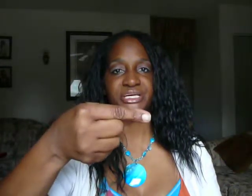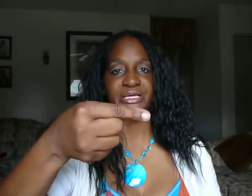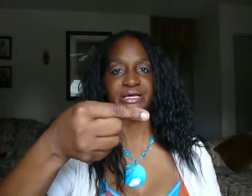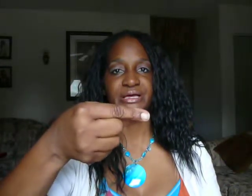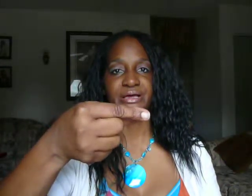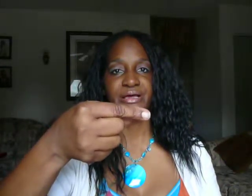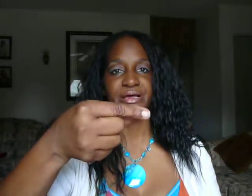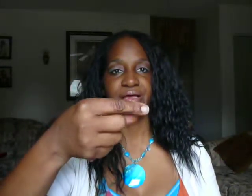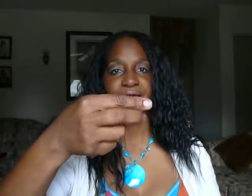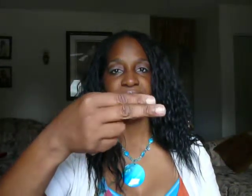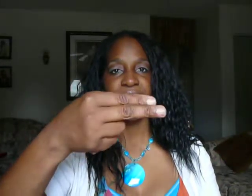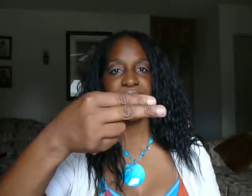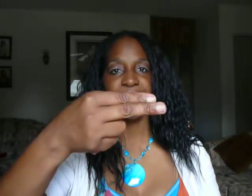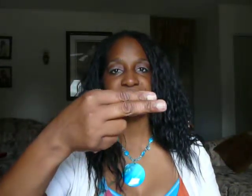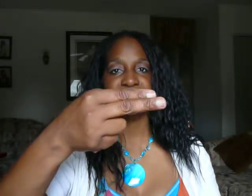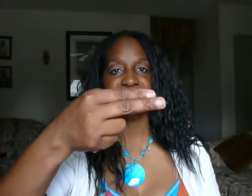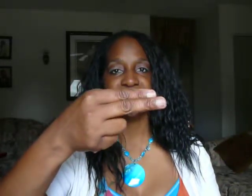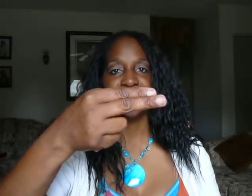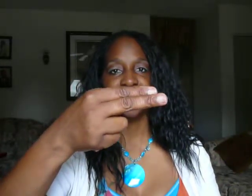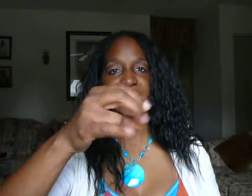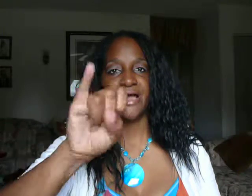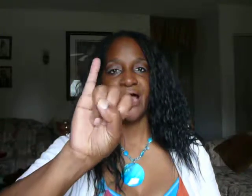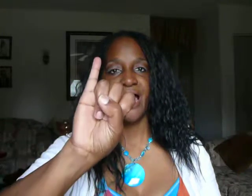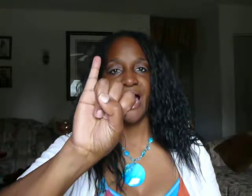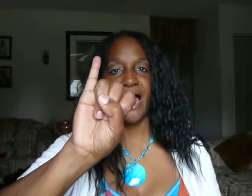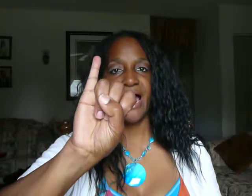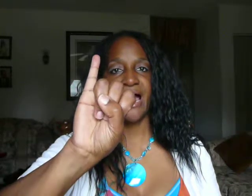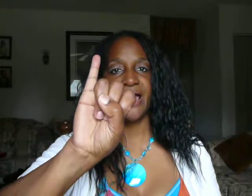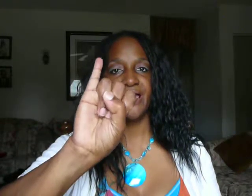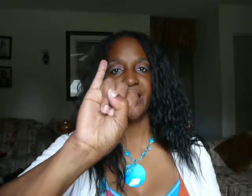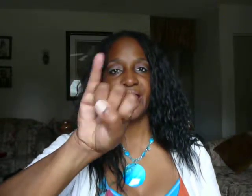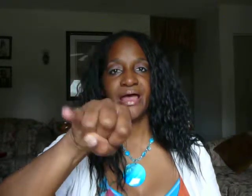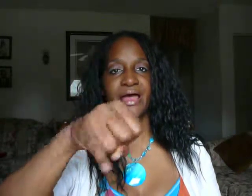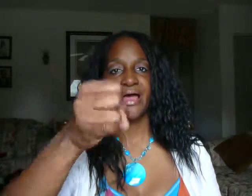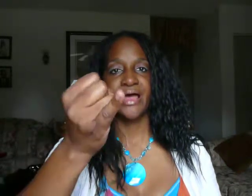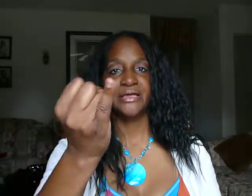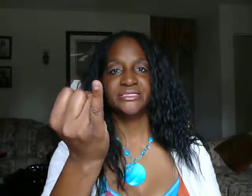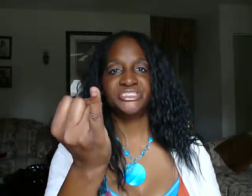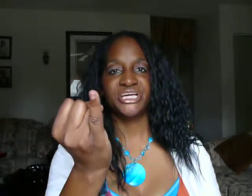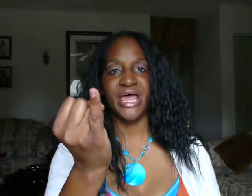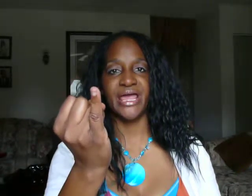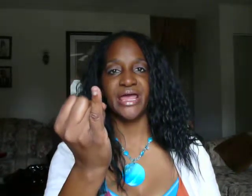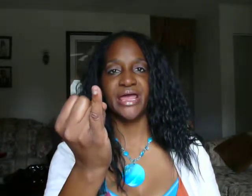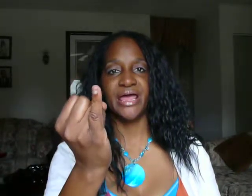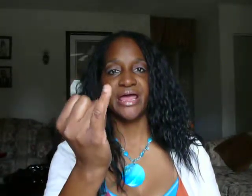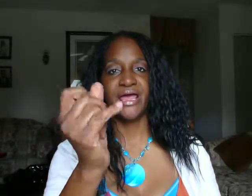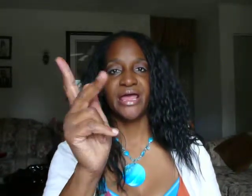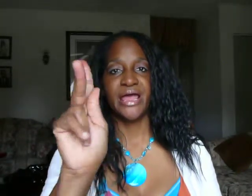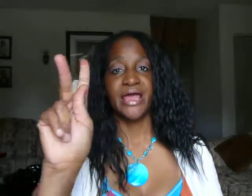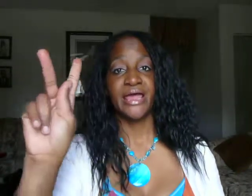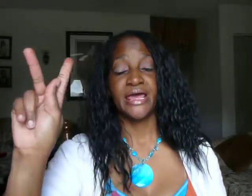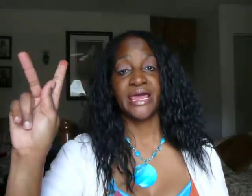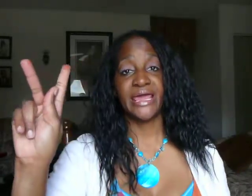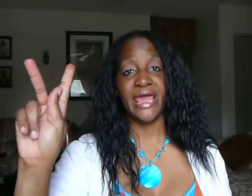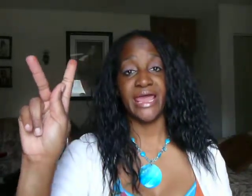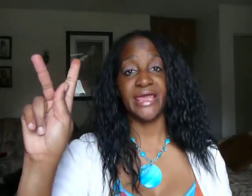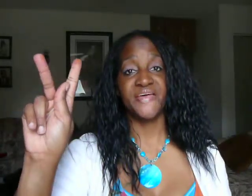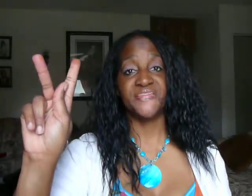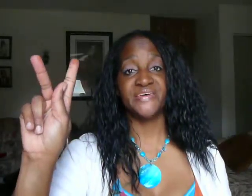G, H, I, J, K. This